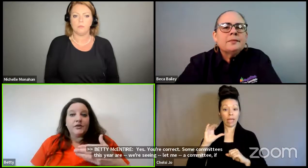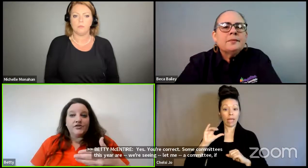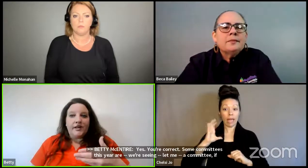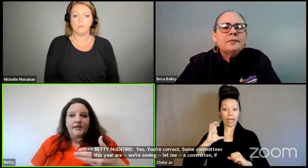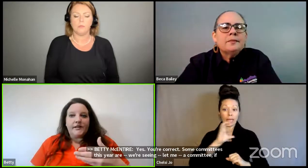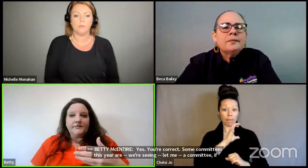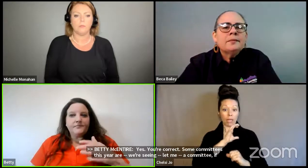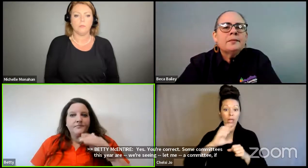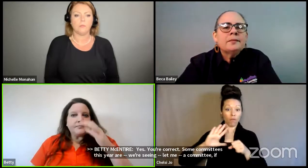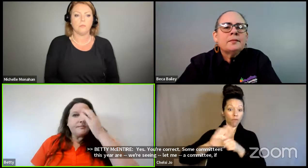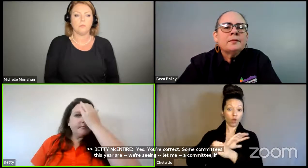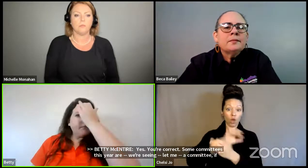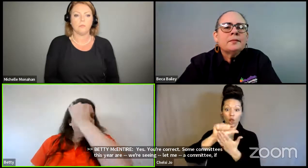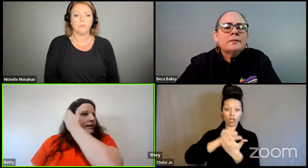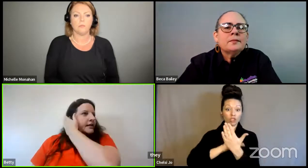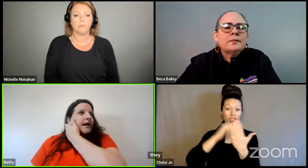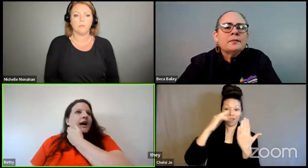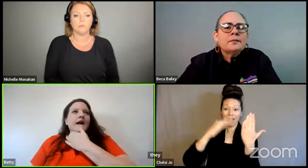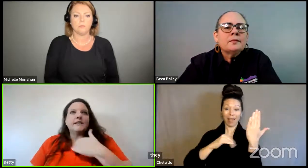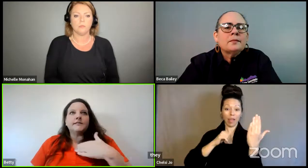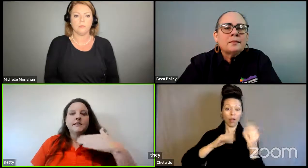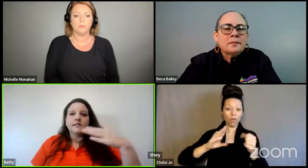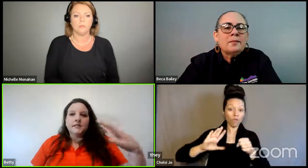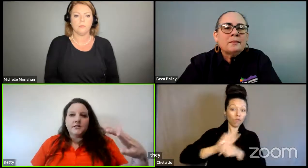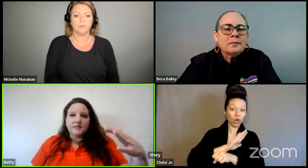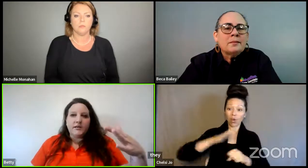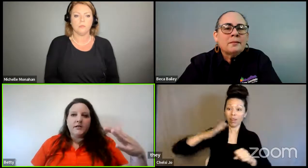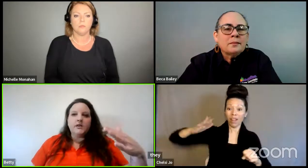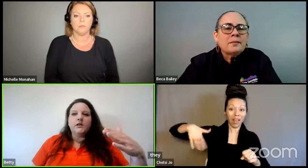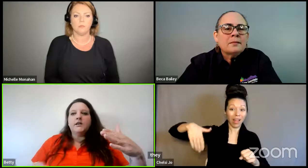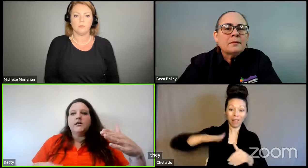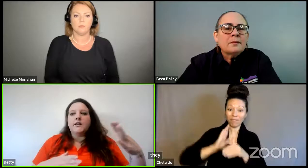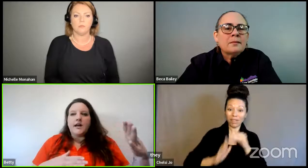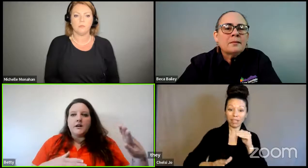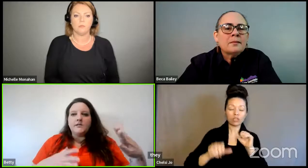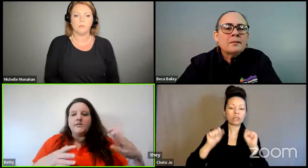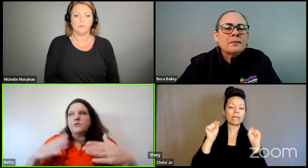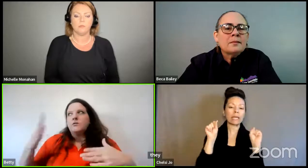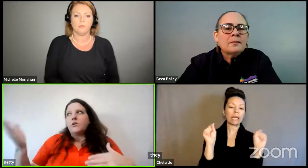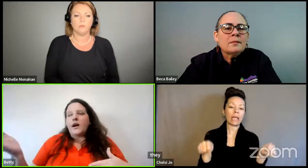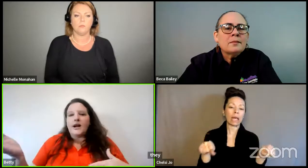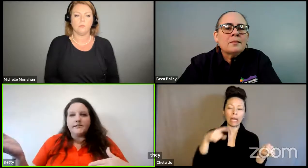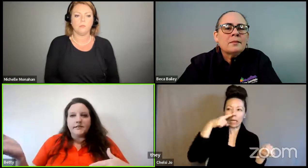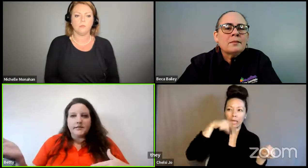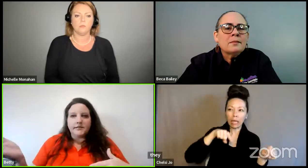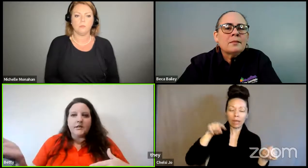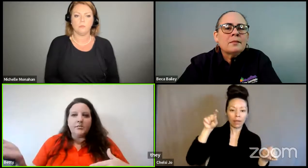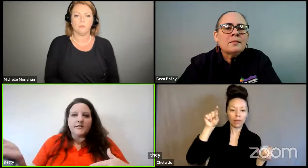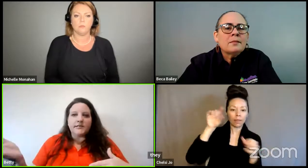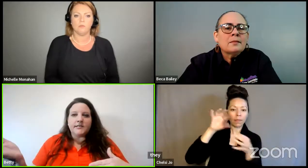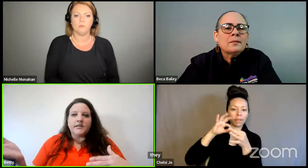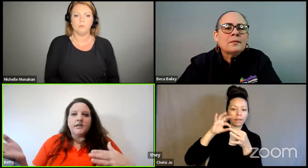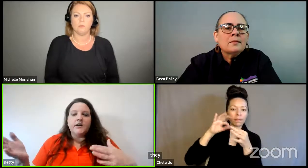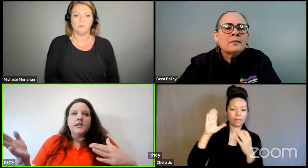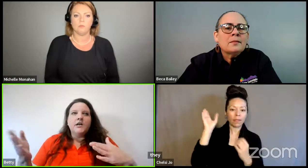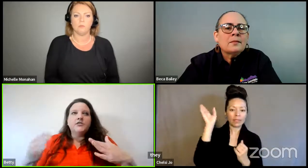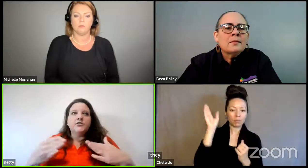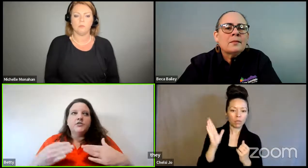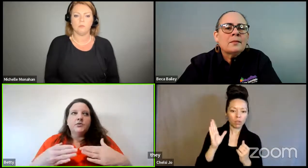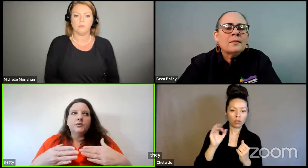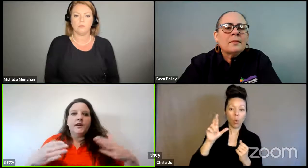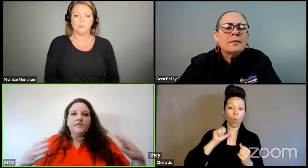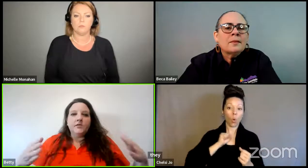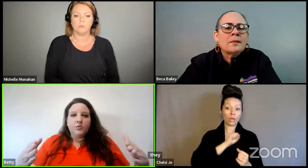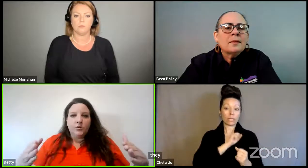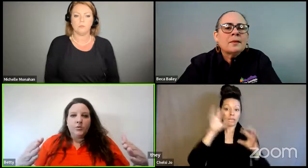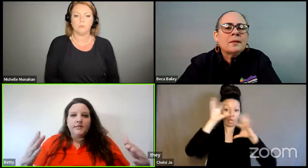their full agenda, can ask the Speaker in the House or ask the Senate President